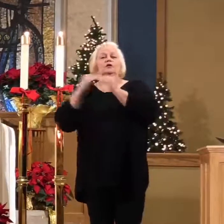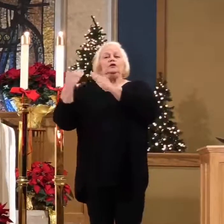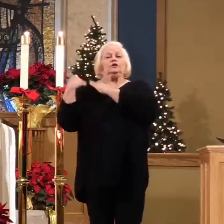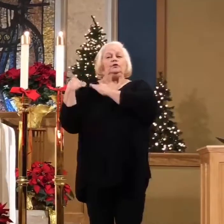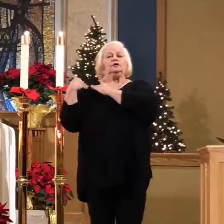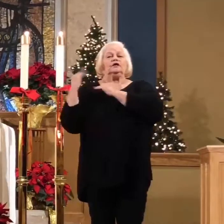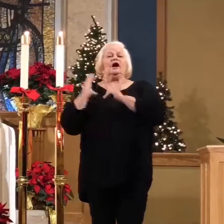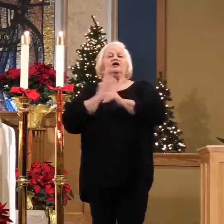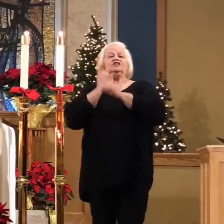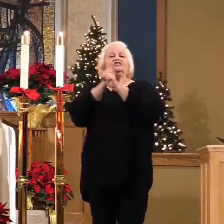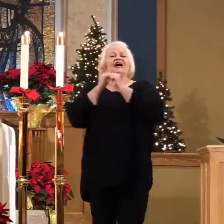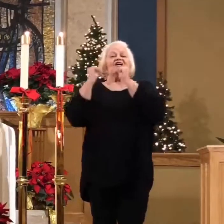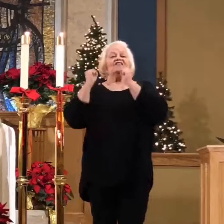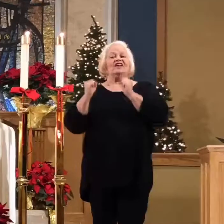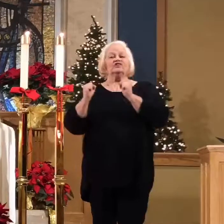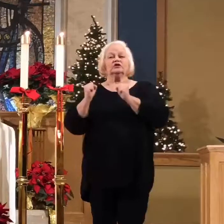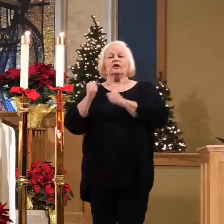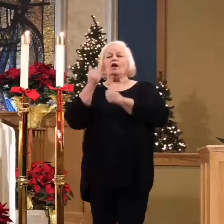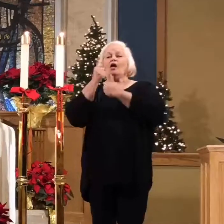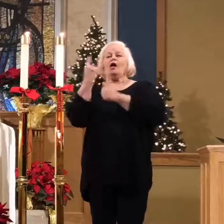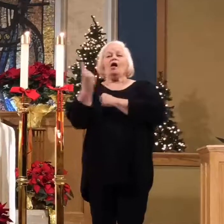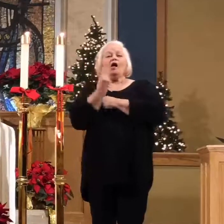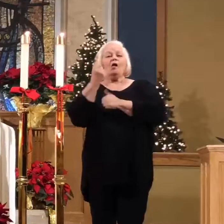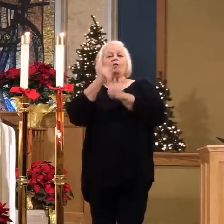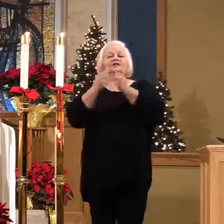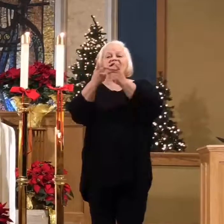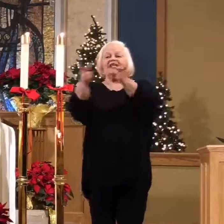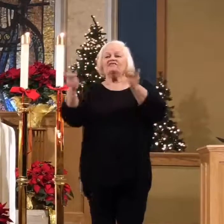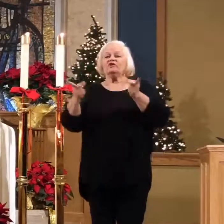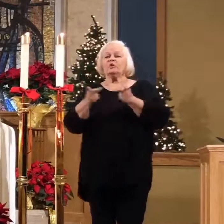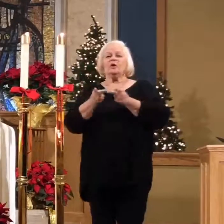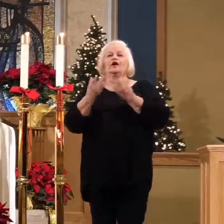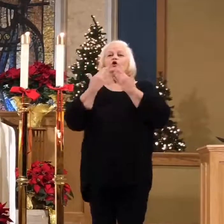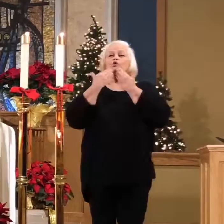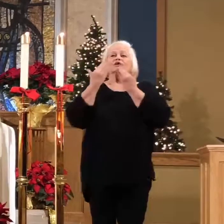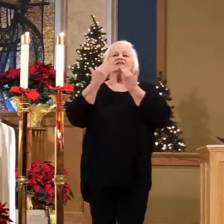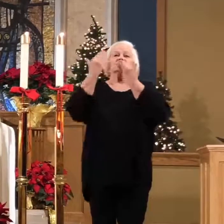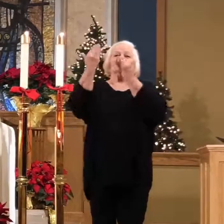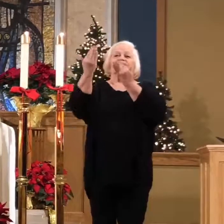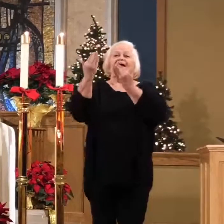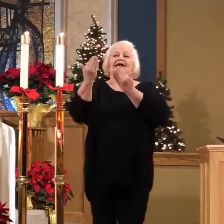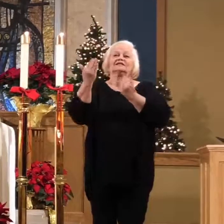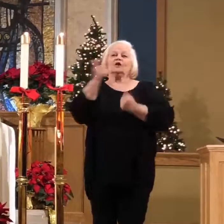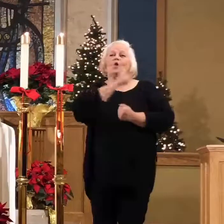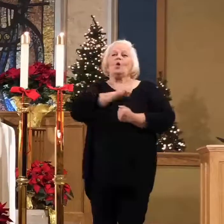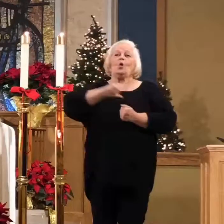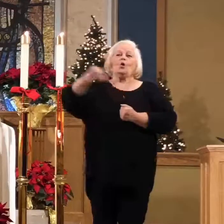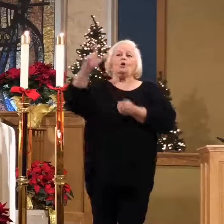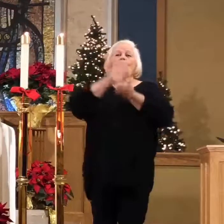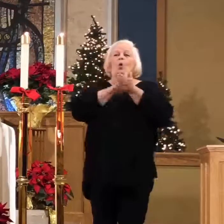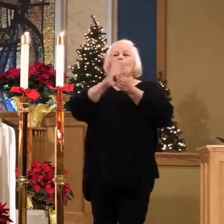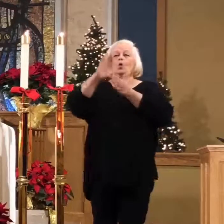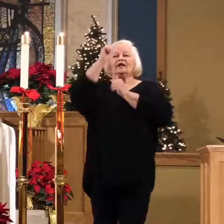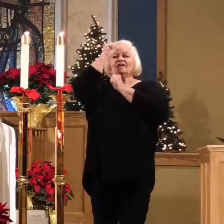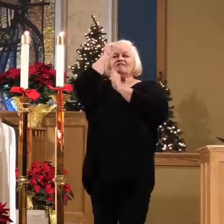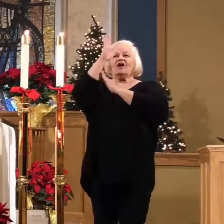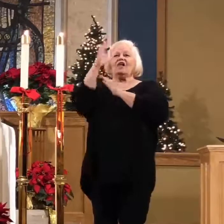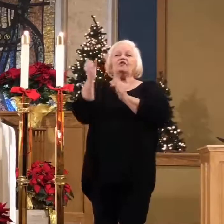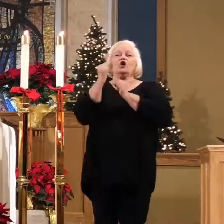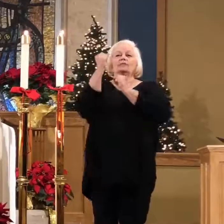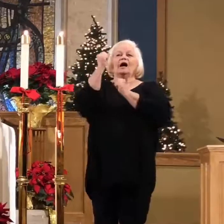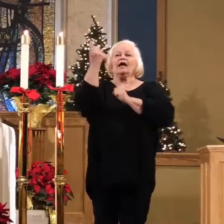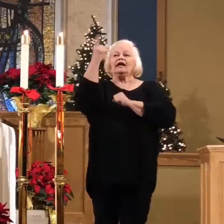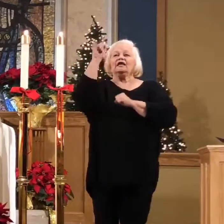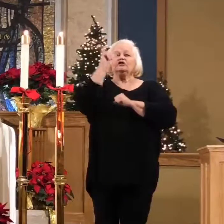our duty and our salvation, always and everywhere to give you thanks, Lord, Holy Father, Almighty